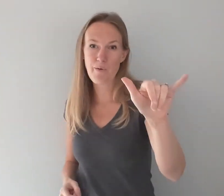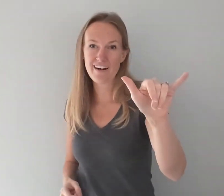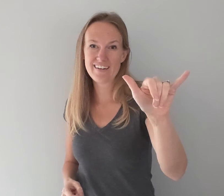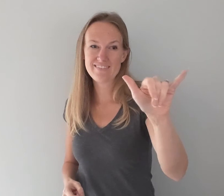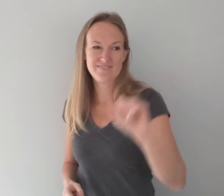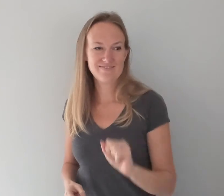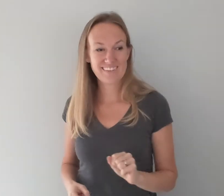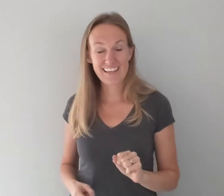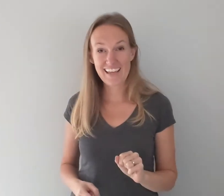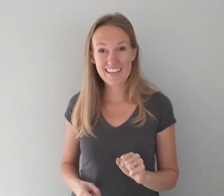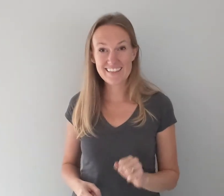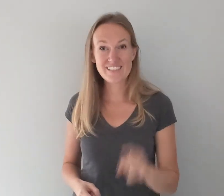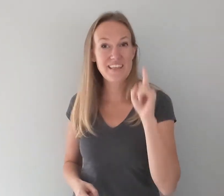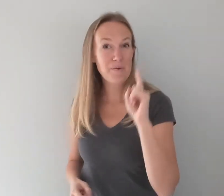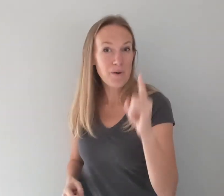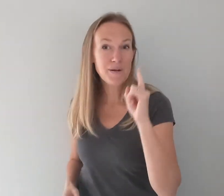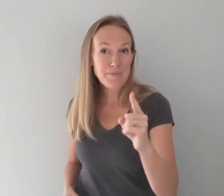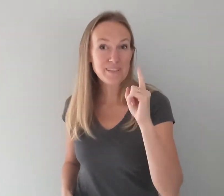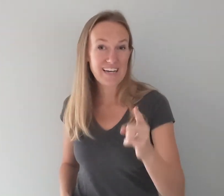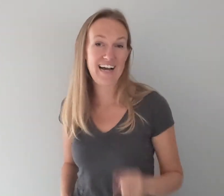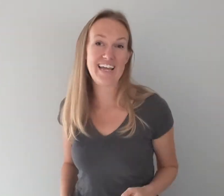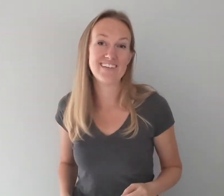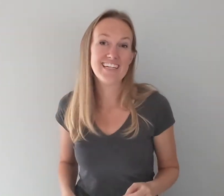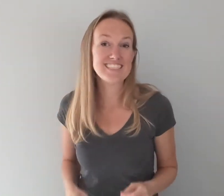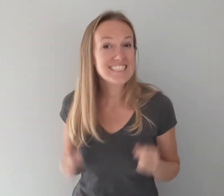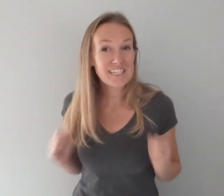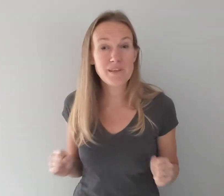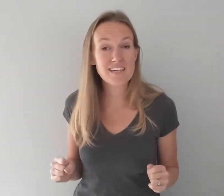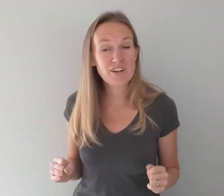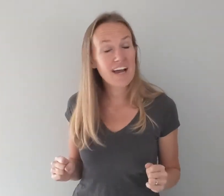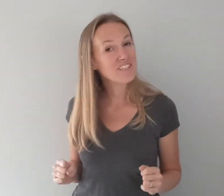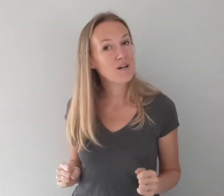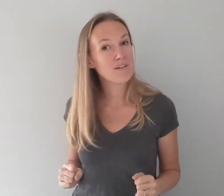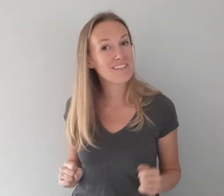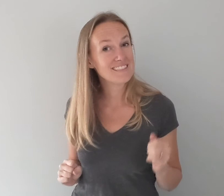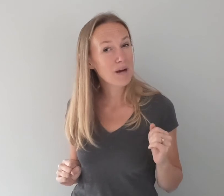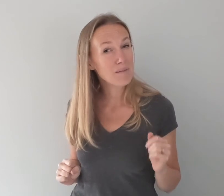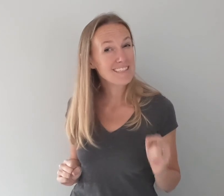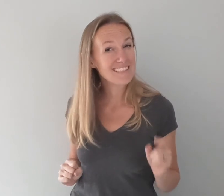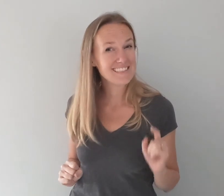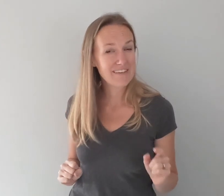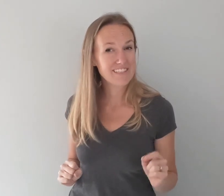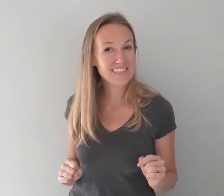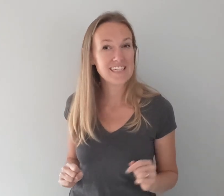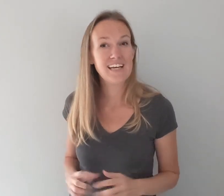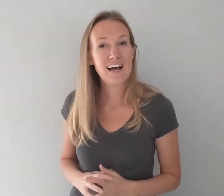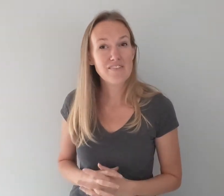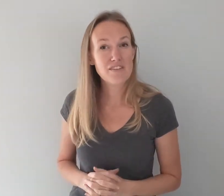forevermore. Okay, let's try that one more time. Just stick with it if you're having trouble. This probably is the toughest of the 3